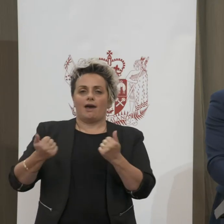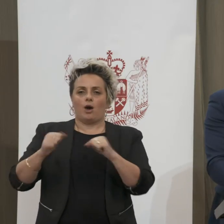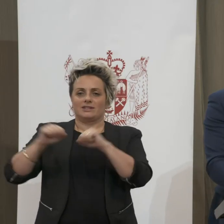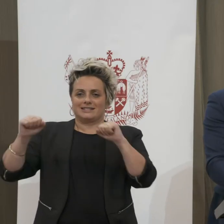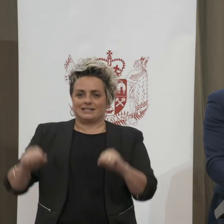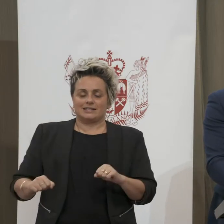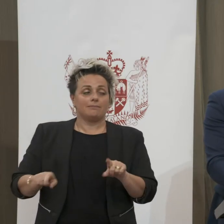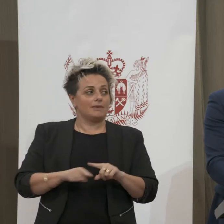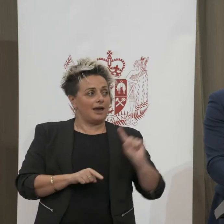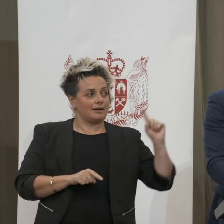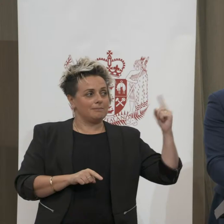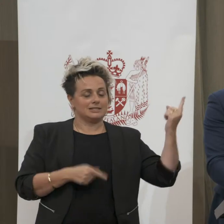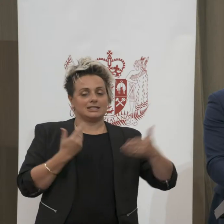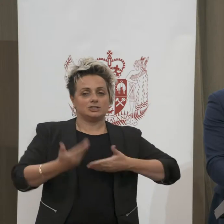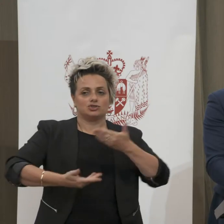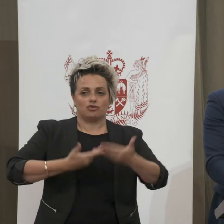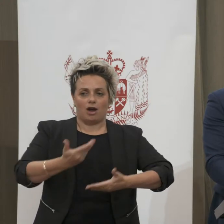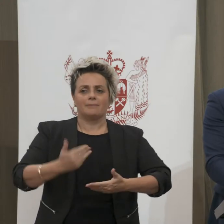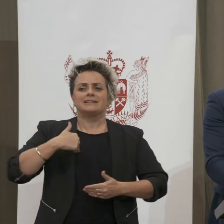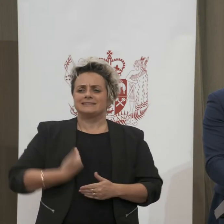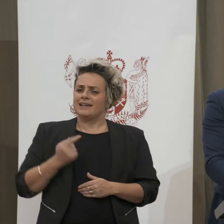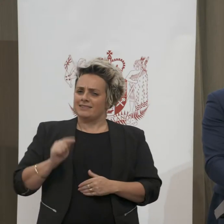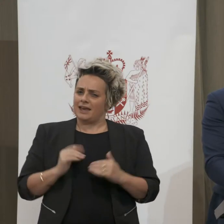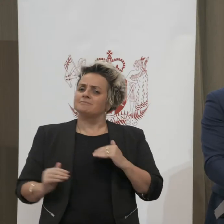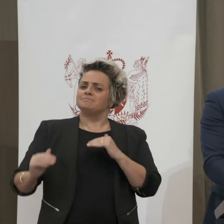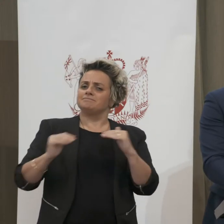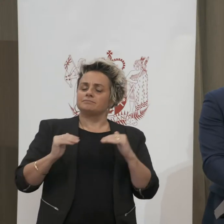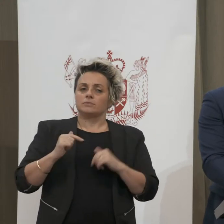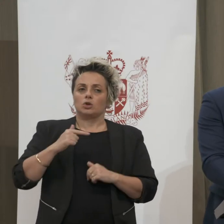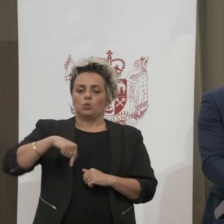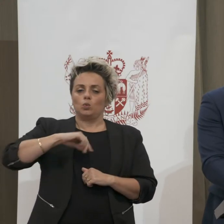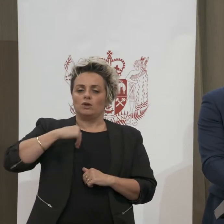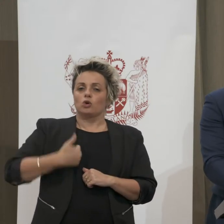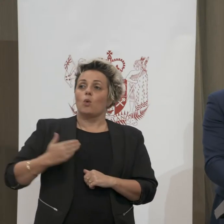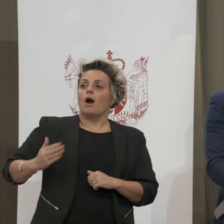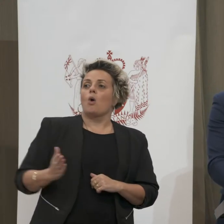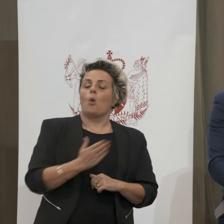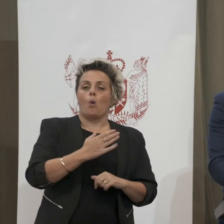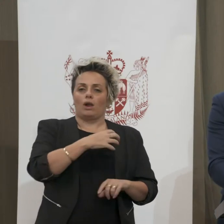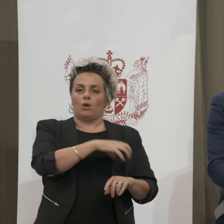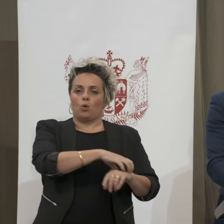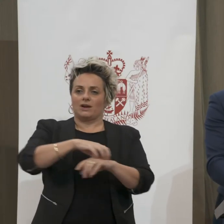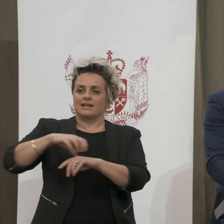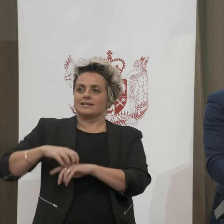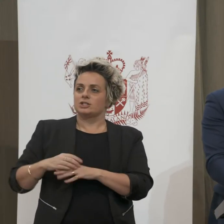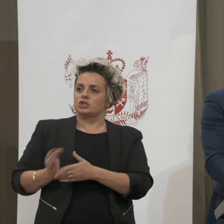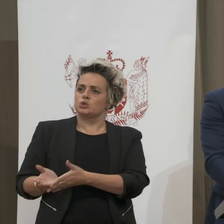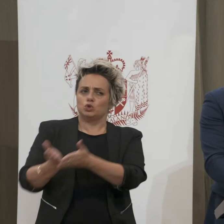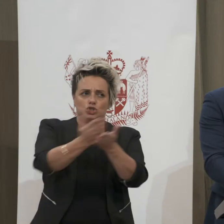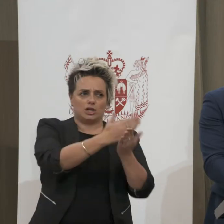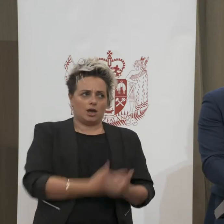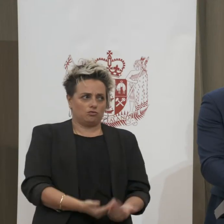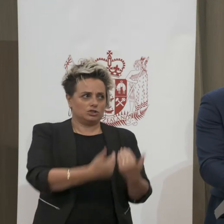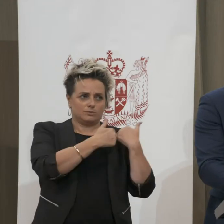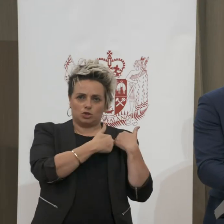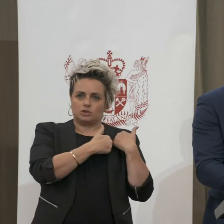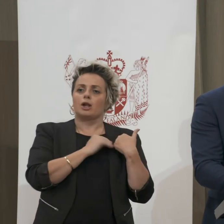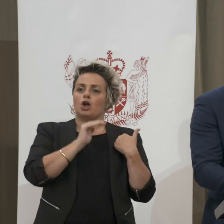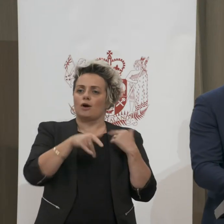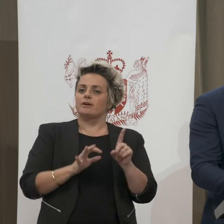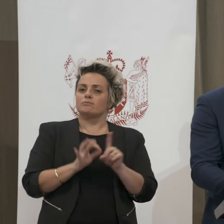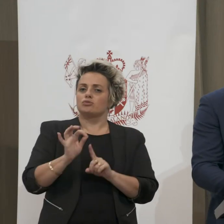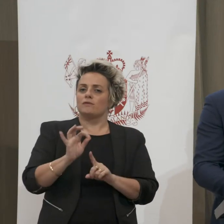as described by the Minister already. And we will require all organisations to share the responsibility for